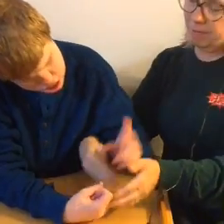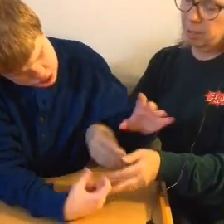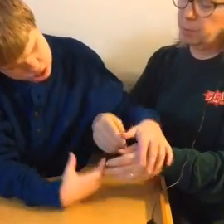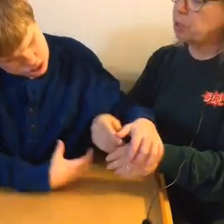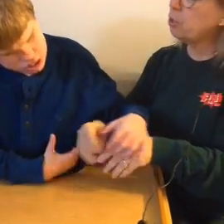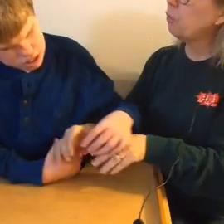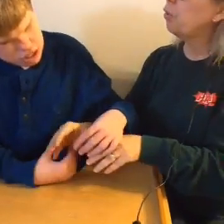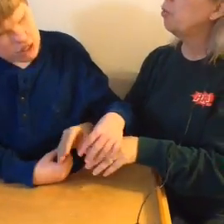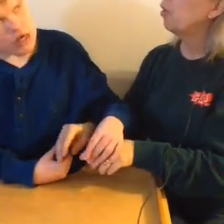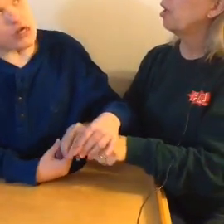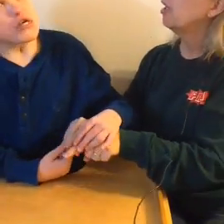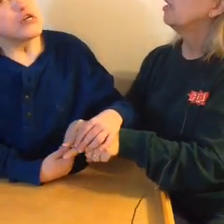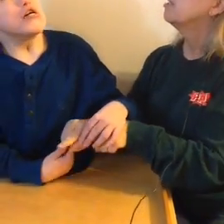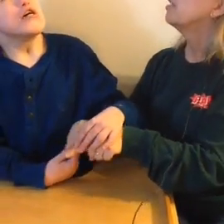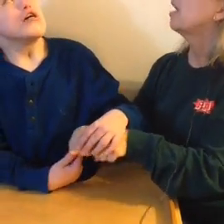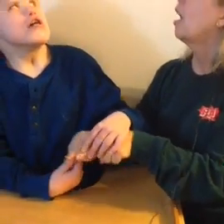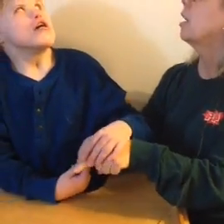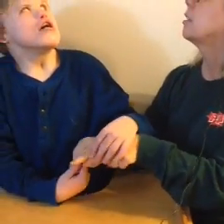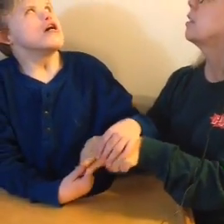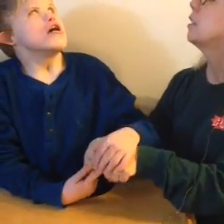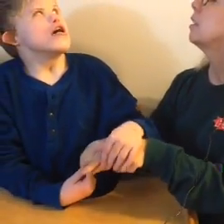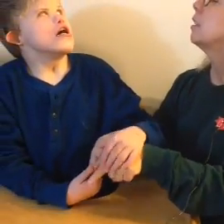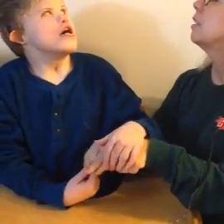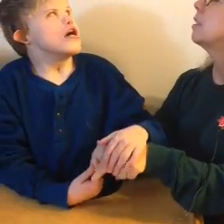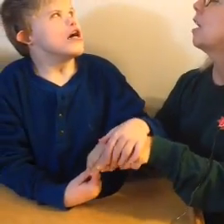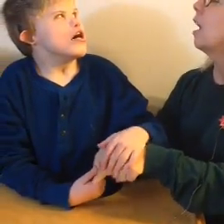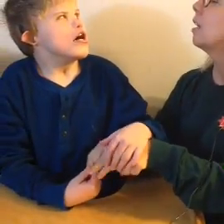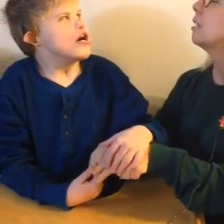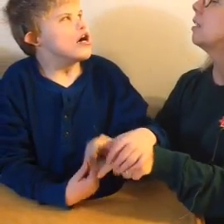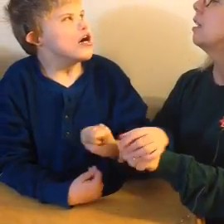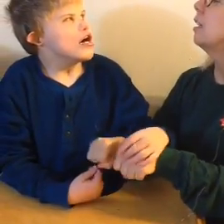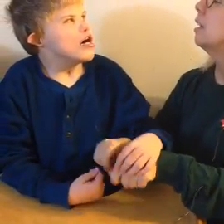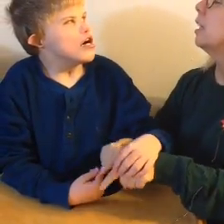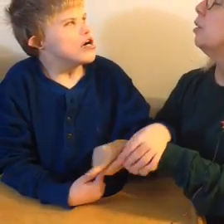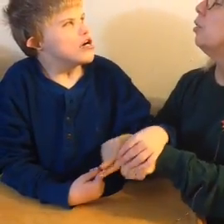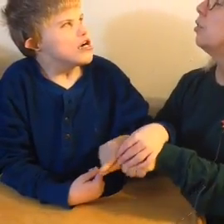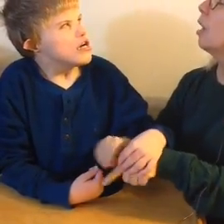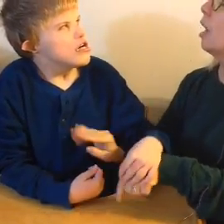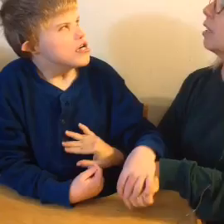We'll just do a few more. Socks. Socks. Can you do socks?